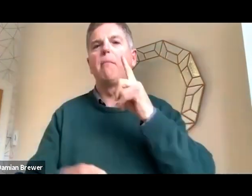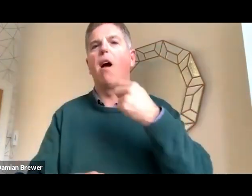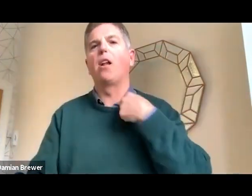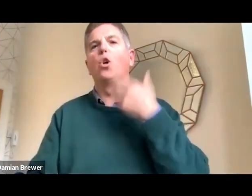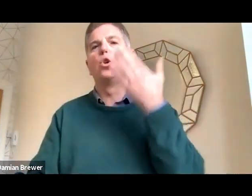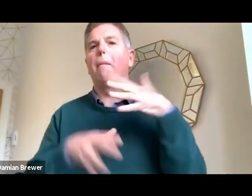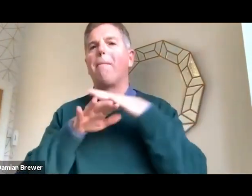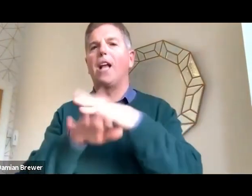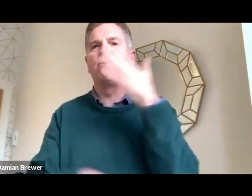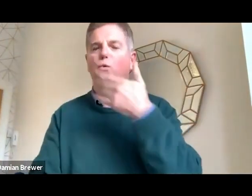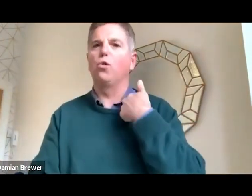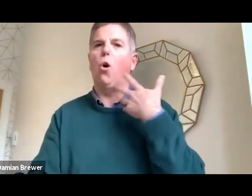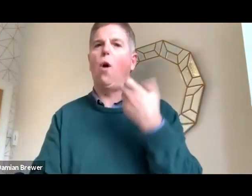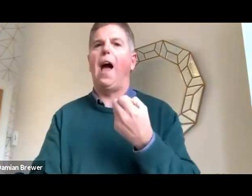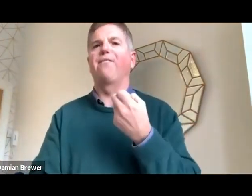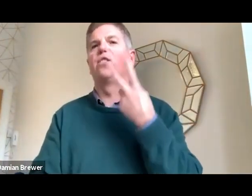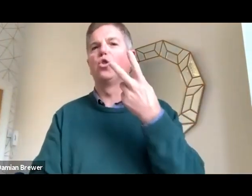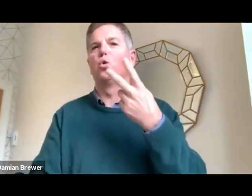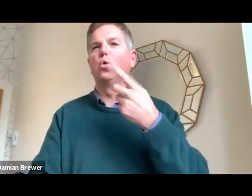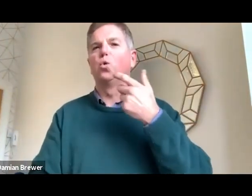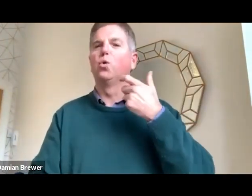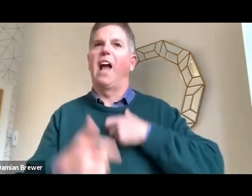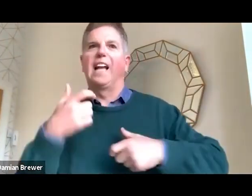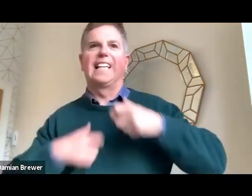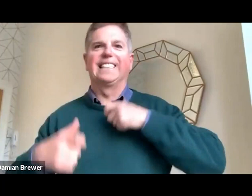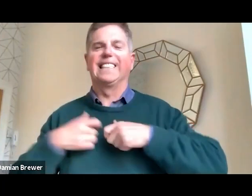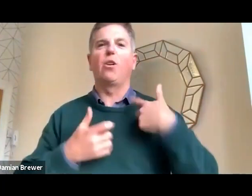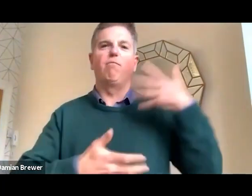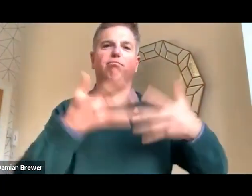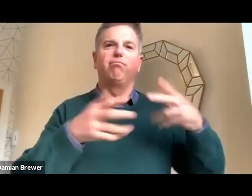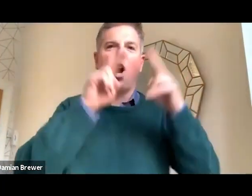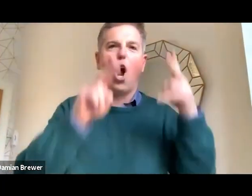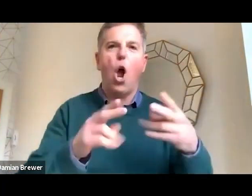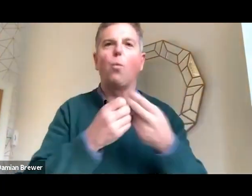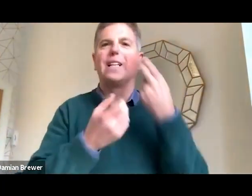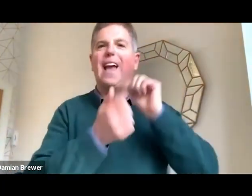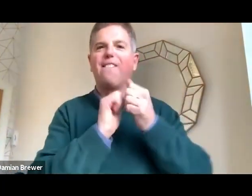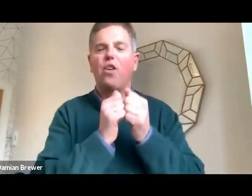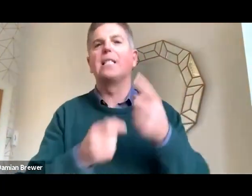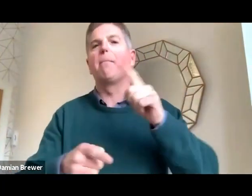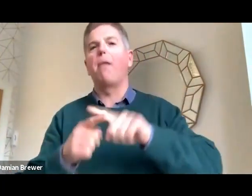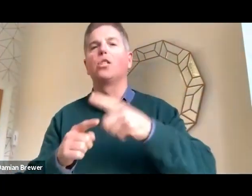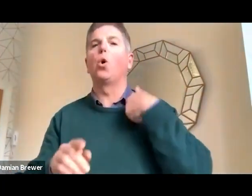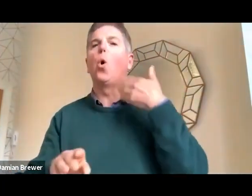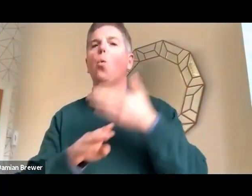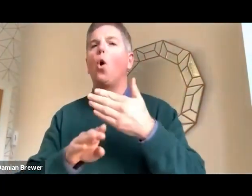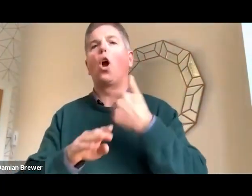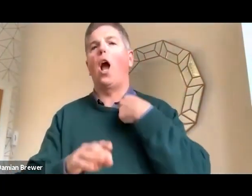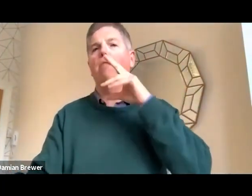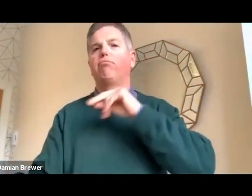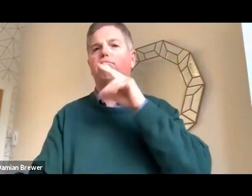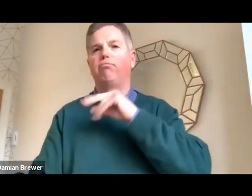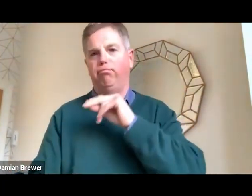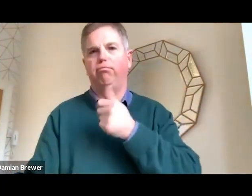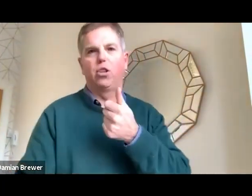My parents are both deaf. I grew up using BSL, but I went to a mainstream school. So I used a bit